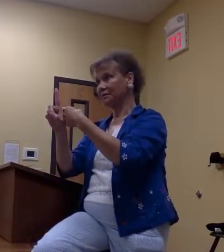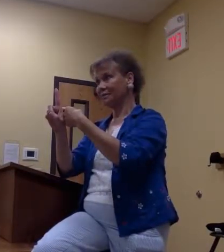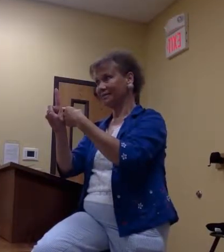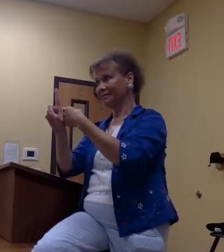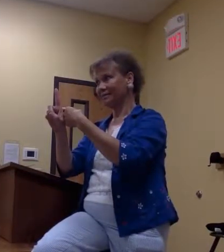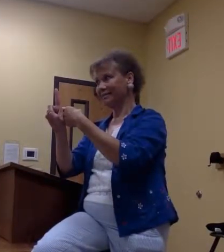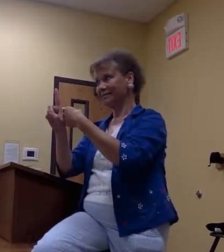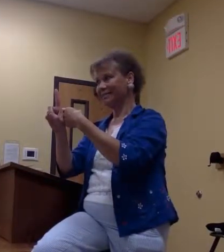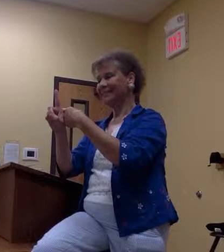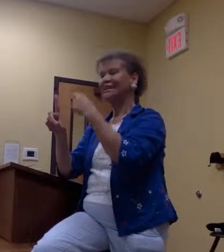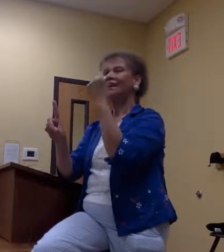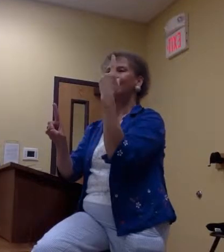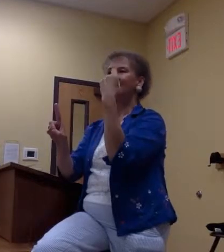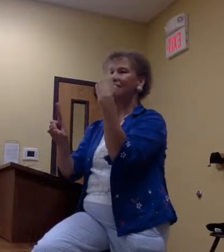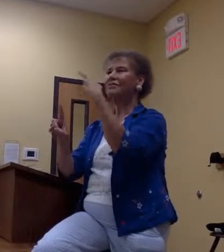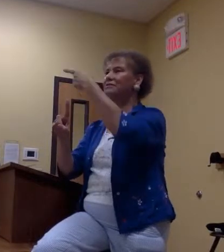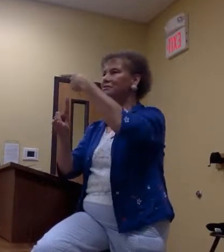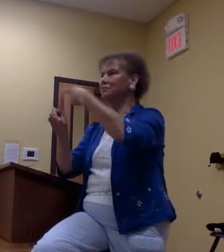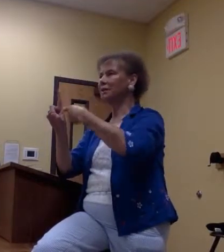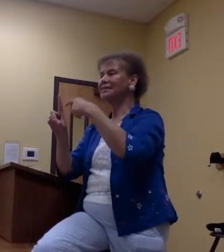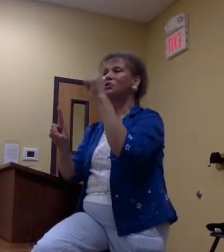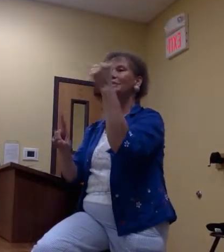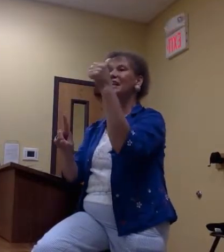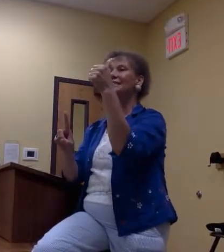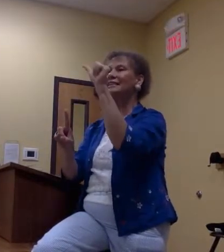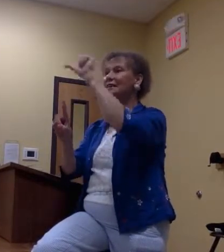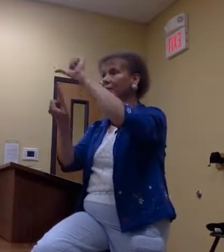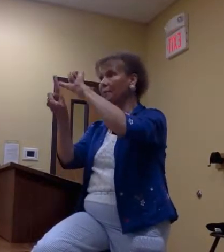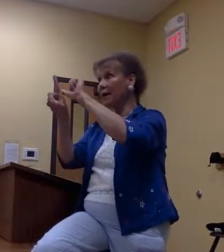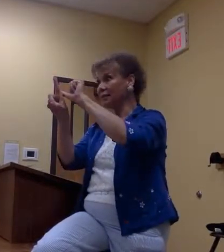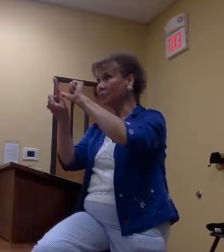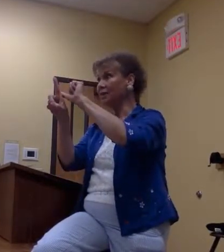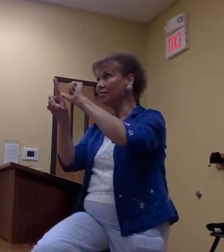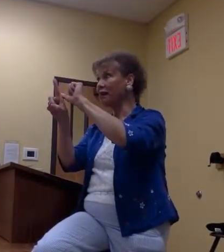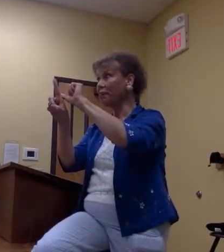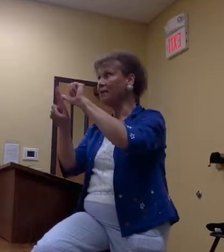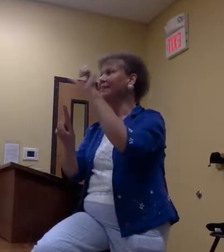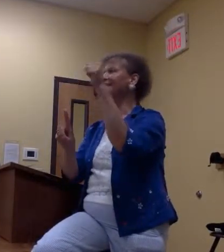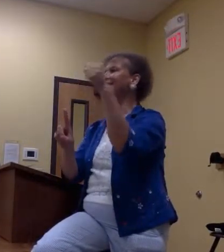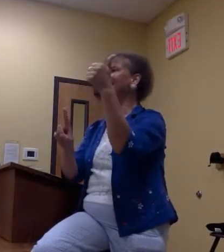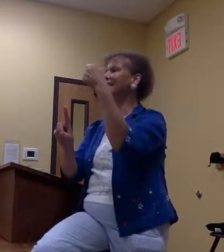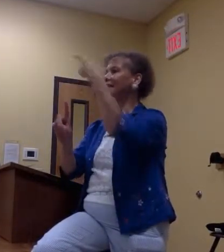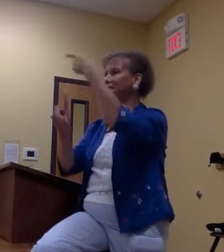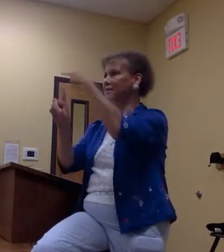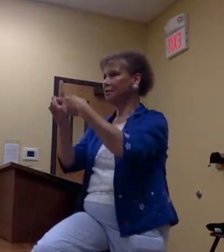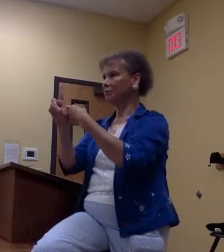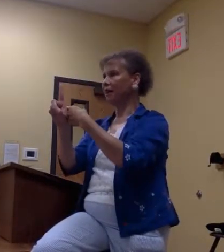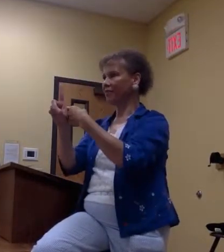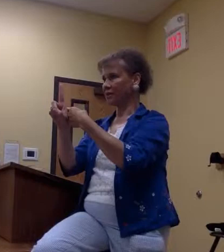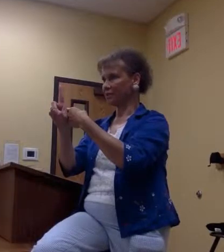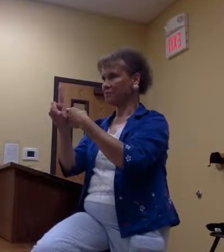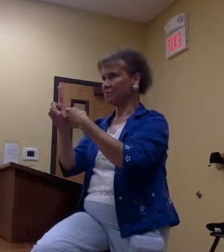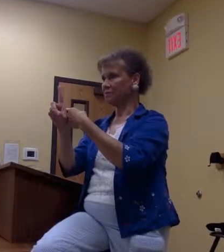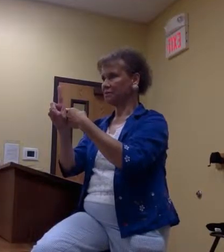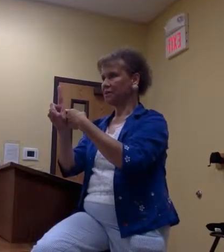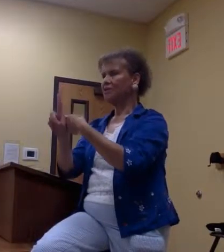11 months. So it's not 10 months with the thumb. 10 months. So my baby,